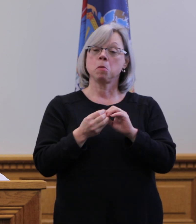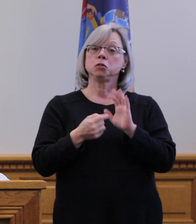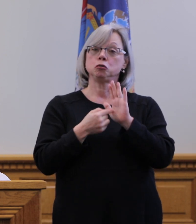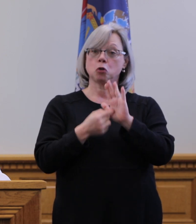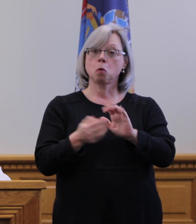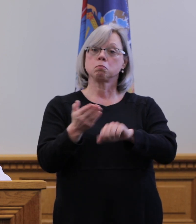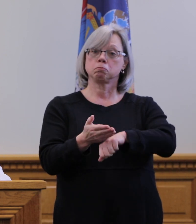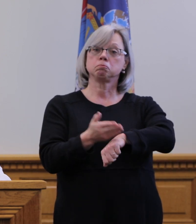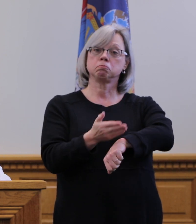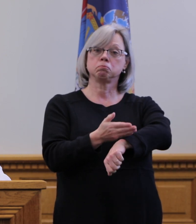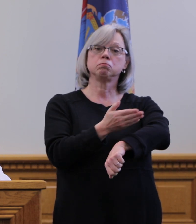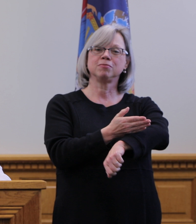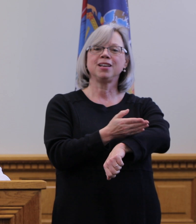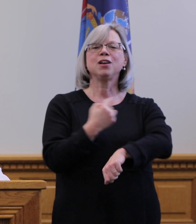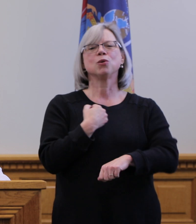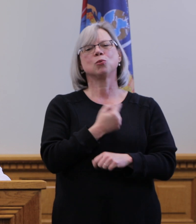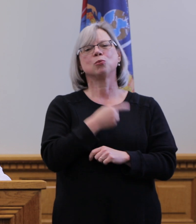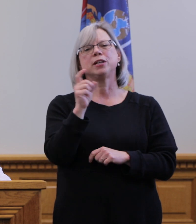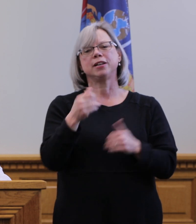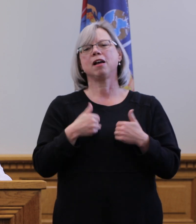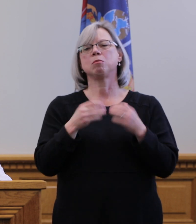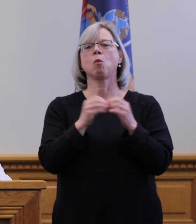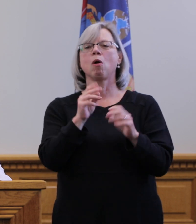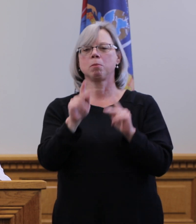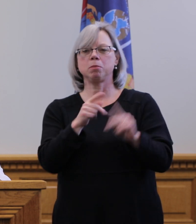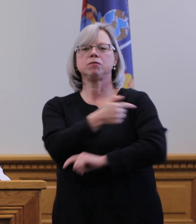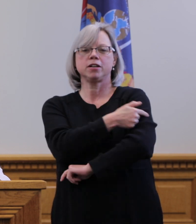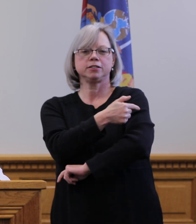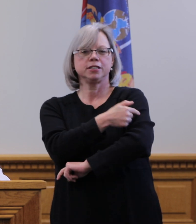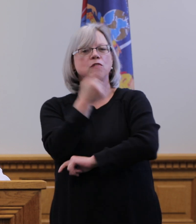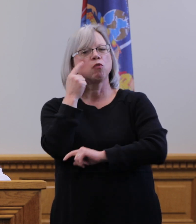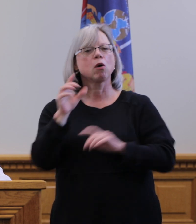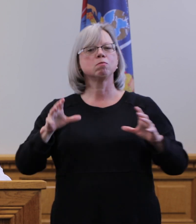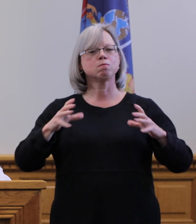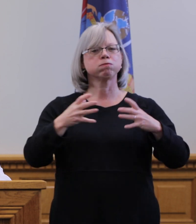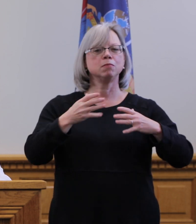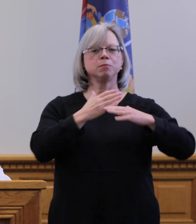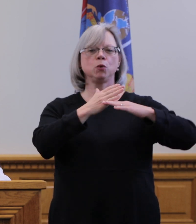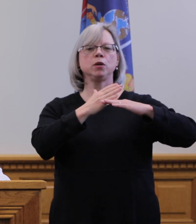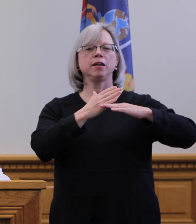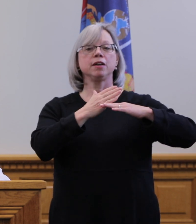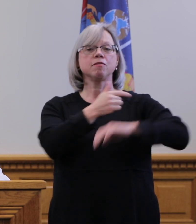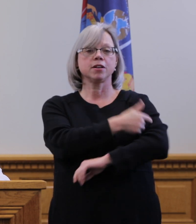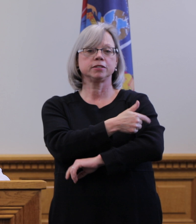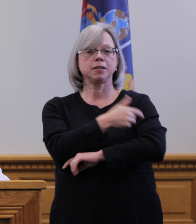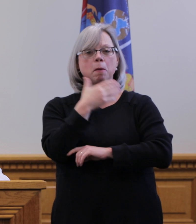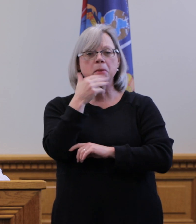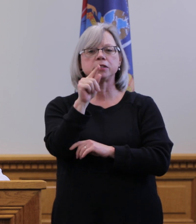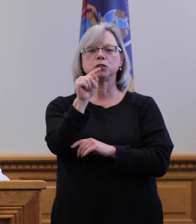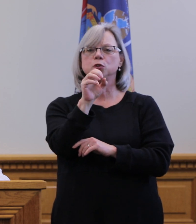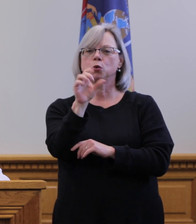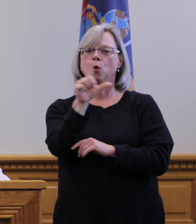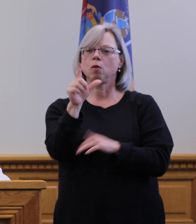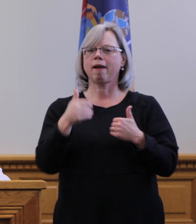we've made, we need to get more people vaccinated to reach herd immunity. While vaccines are some of the best tools we have to